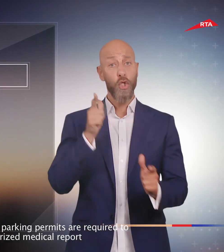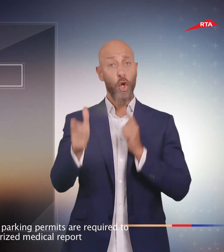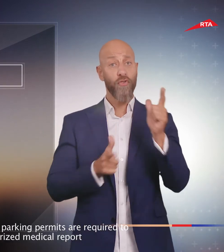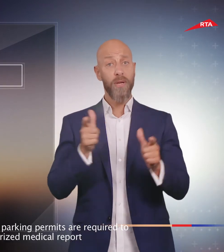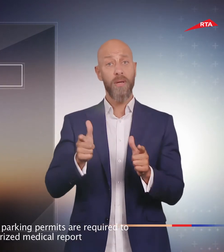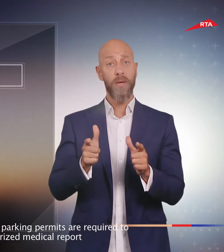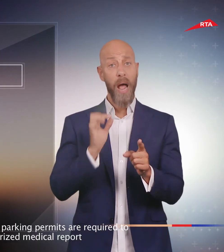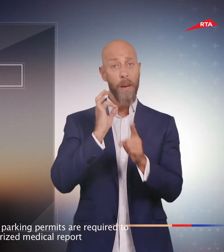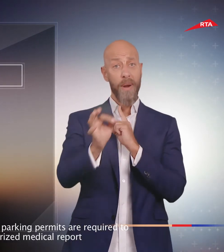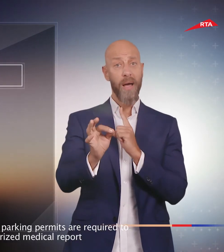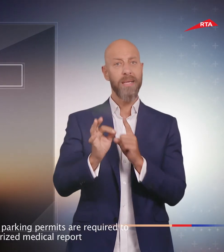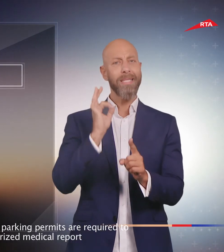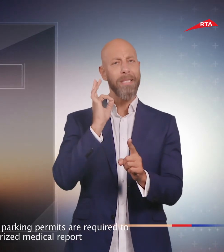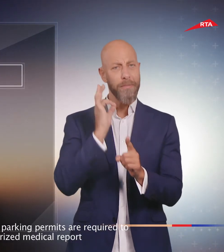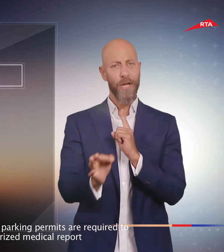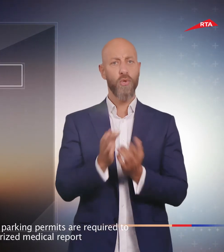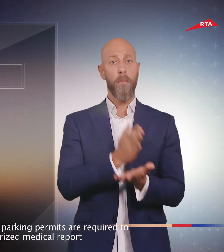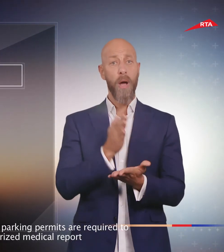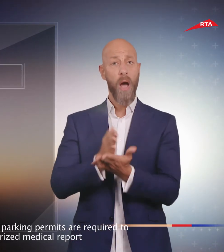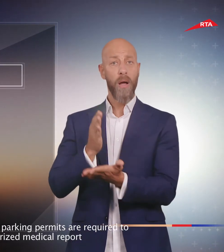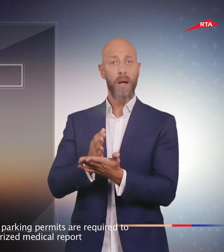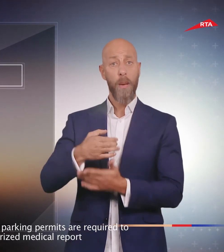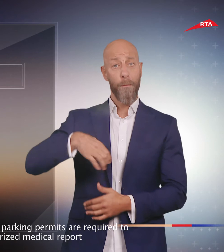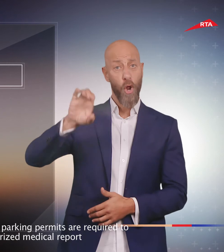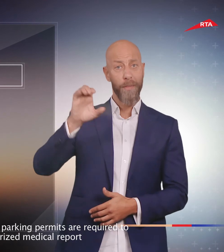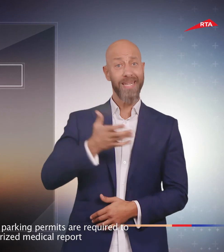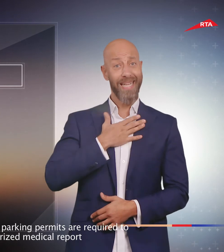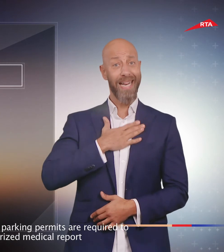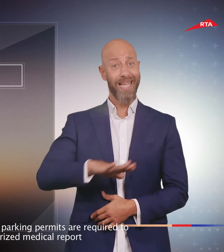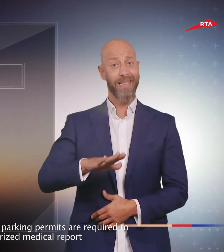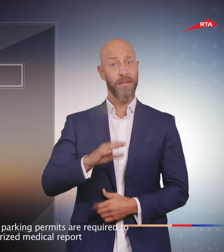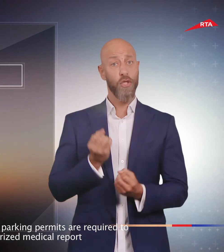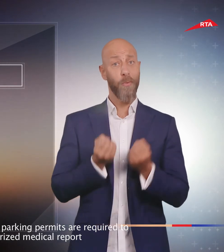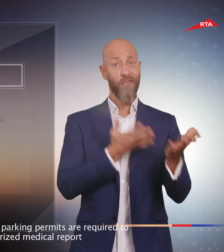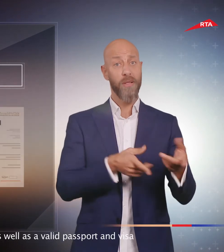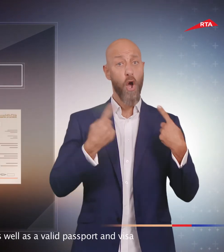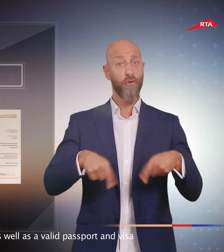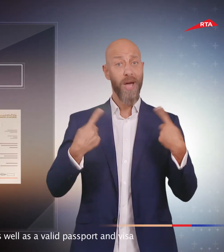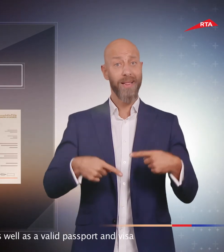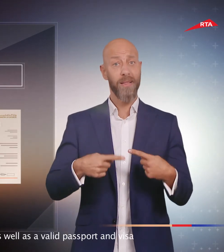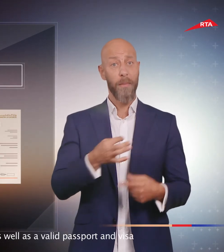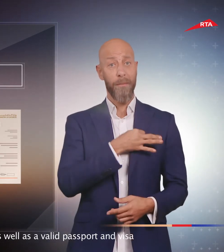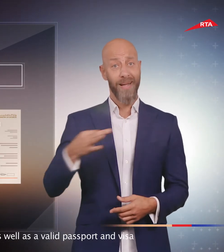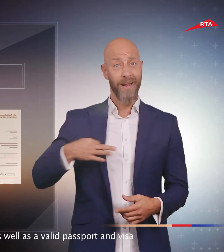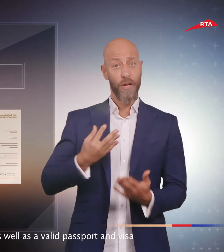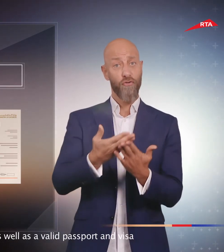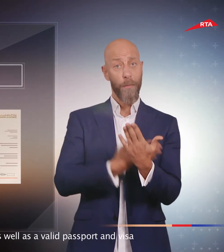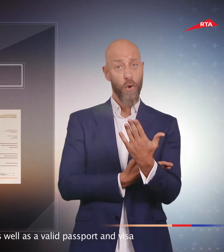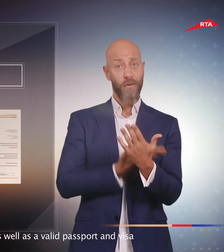Tourists applying for special parking permits are required to provide an authorized medical report from their country of origin as well as a